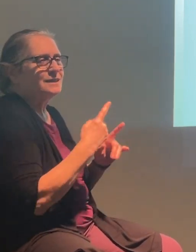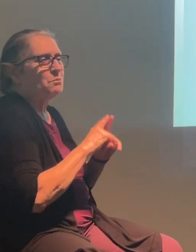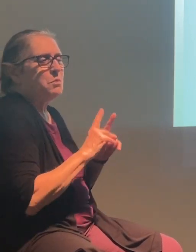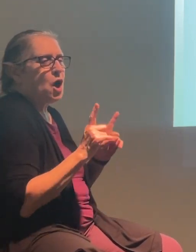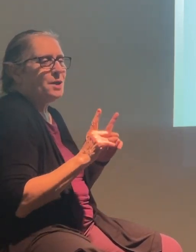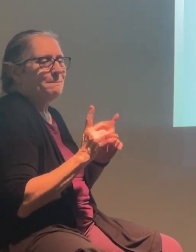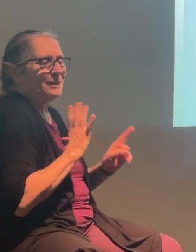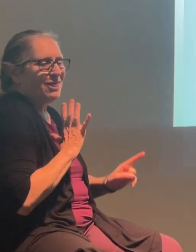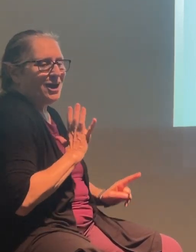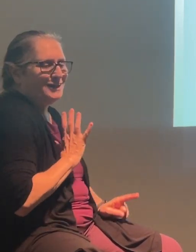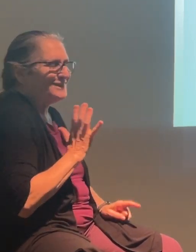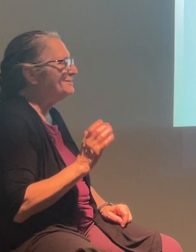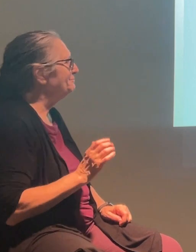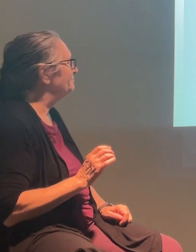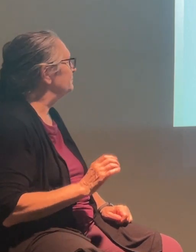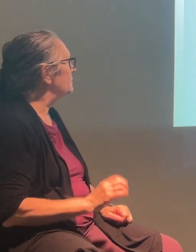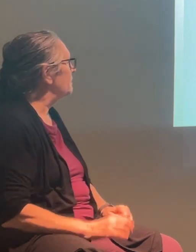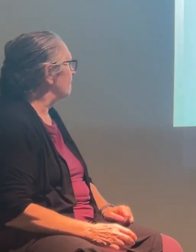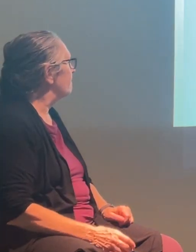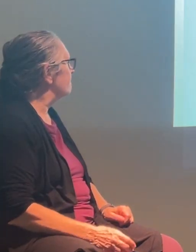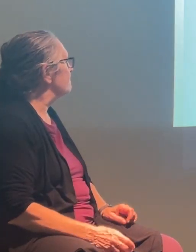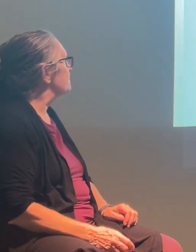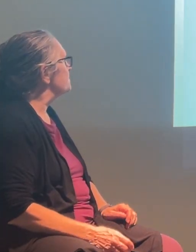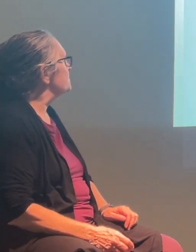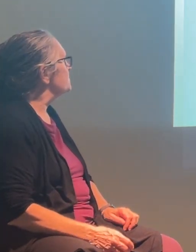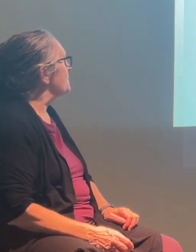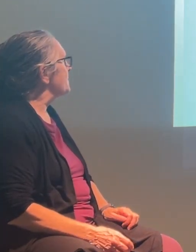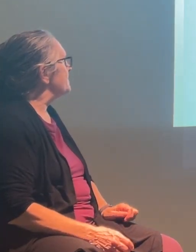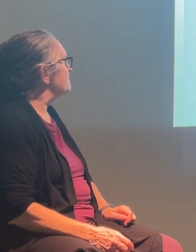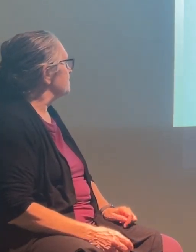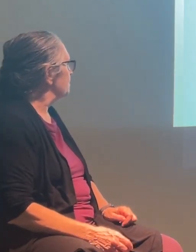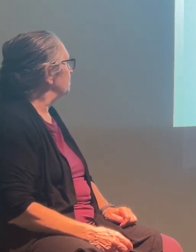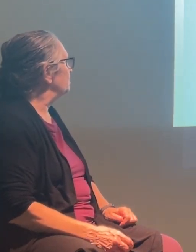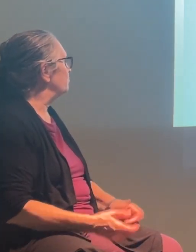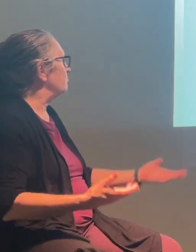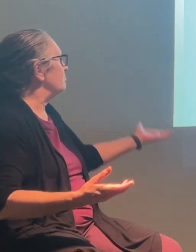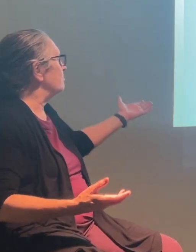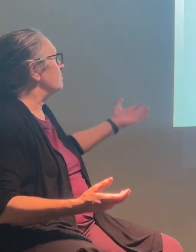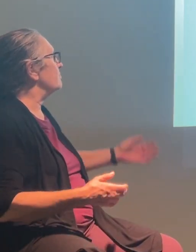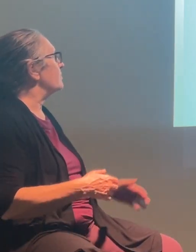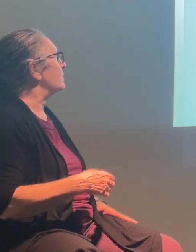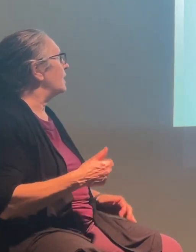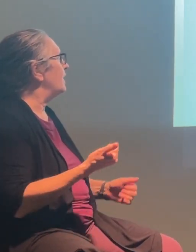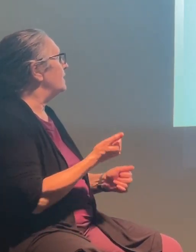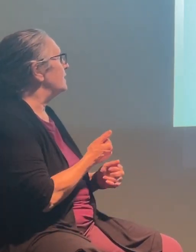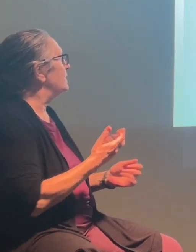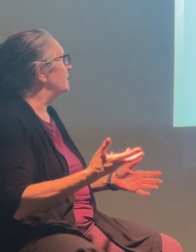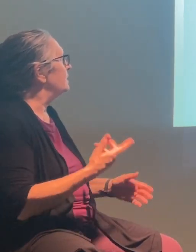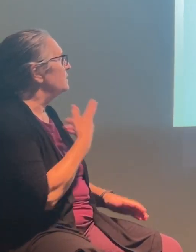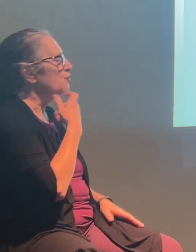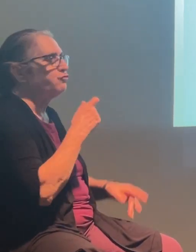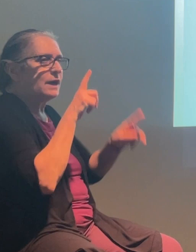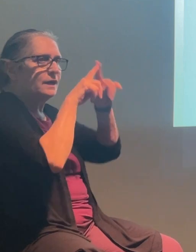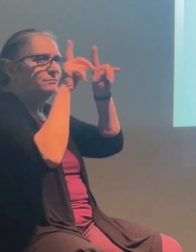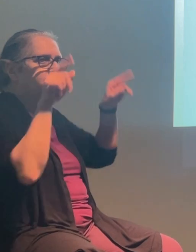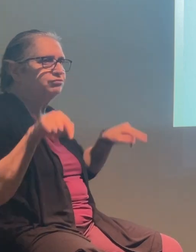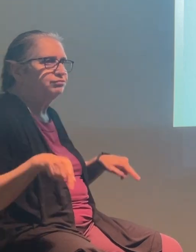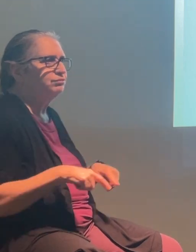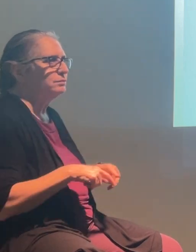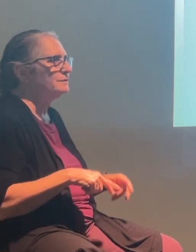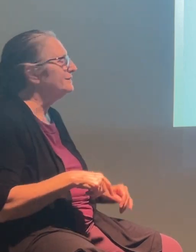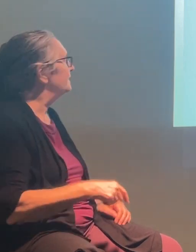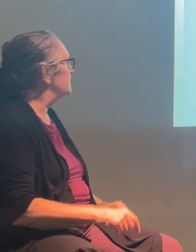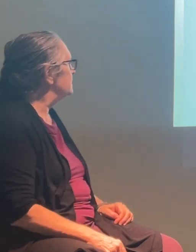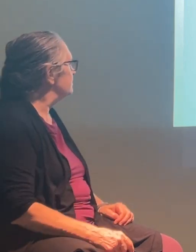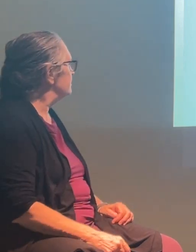going to go back in time. You know, I think it's quite attractive. It's very beautiful. I mean, anything with the red is on the website, so you know they own